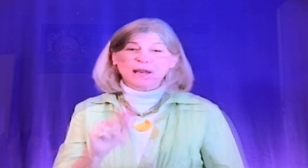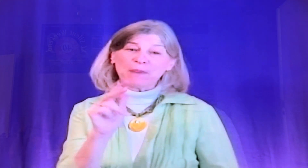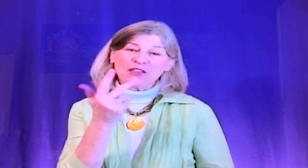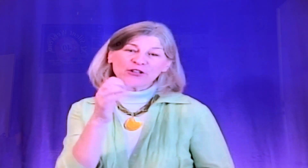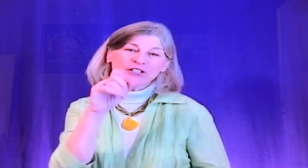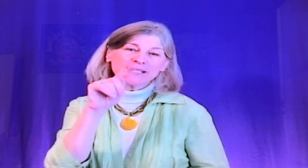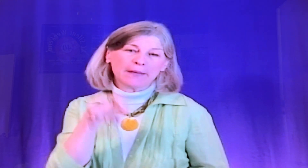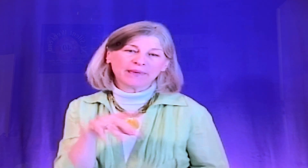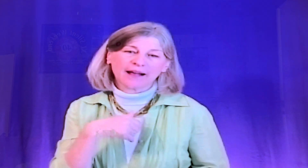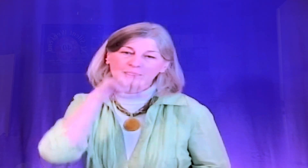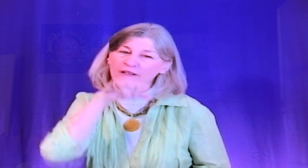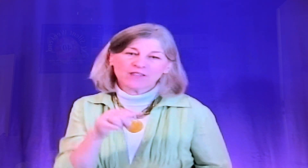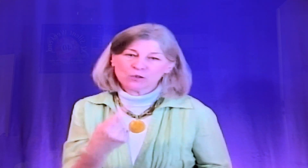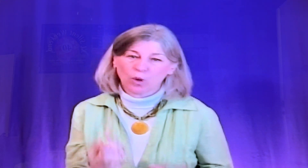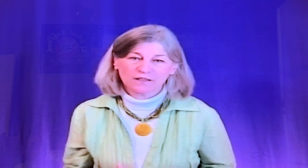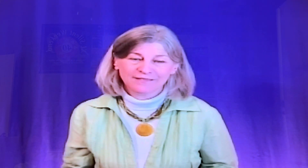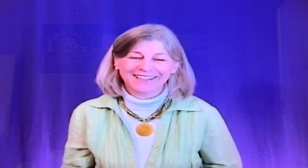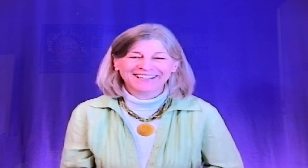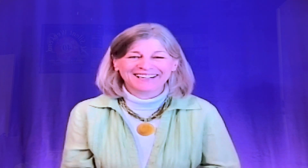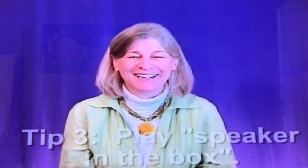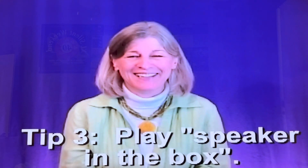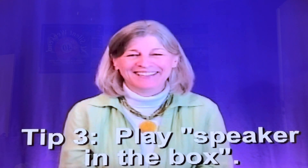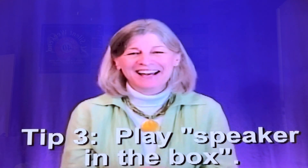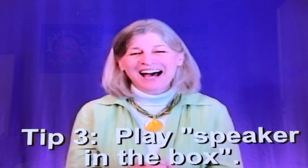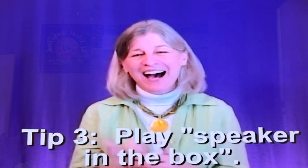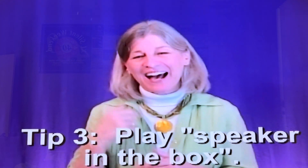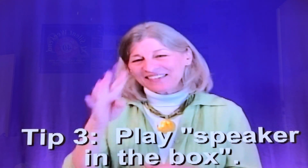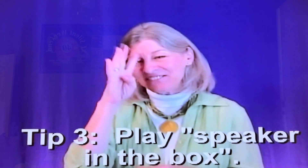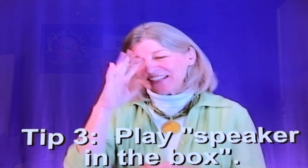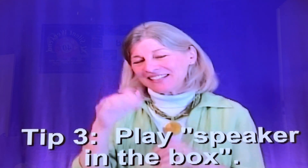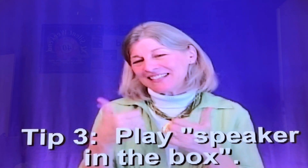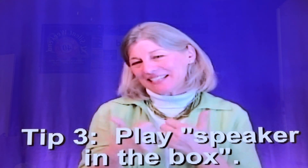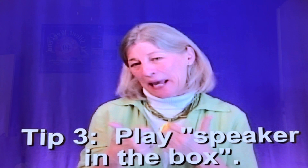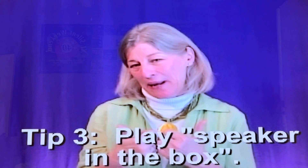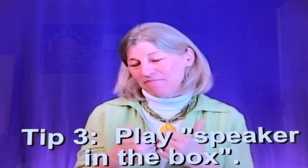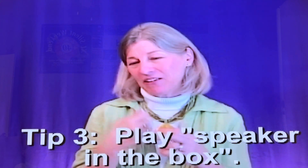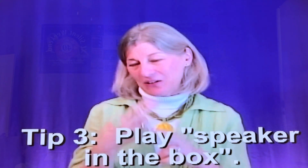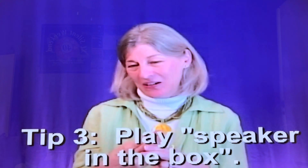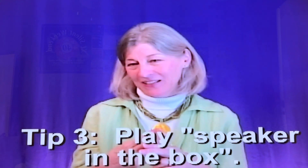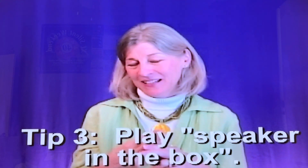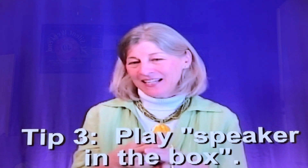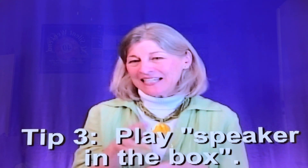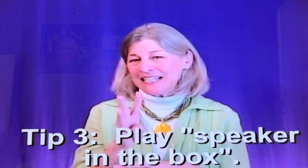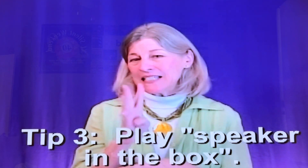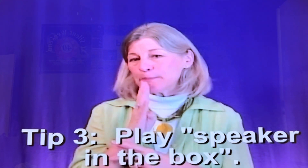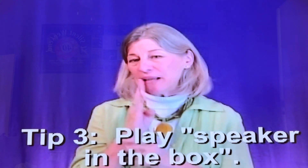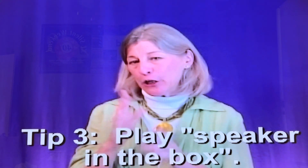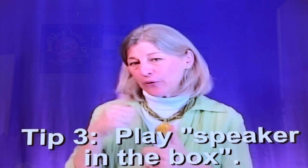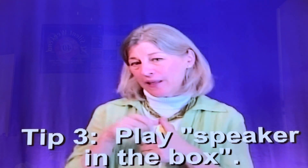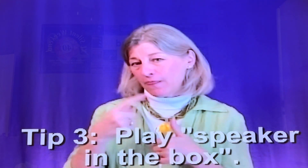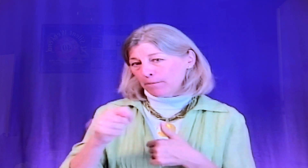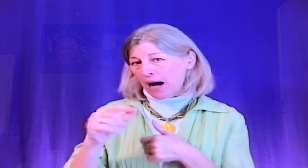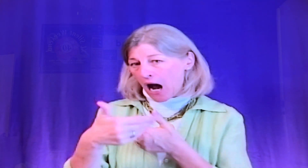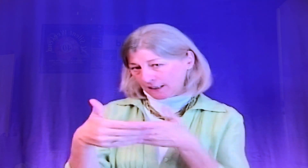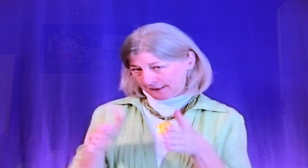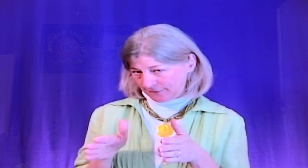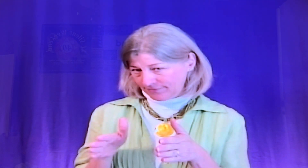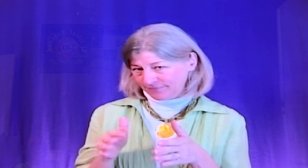my third tip, and I love this one, I invented this game called Speaker in the Box.